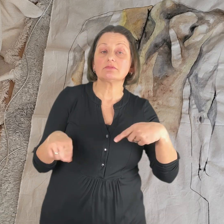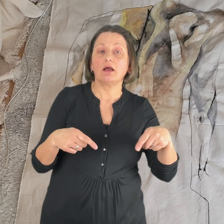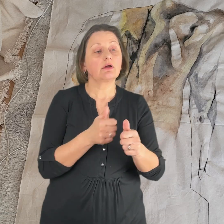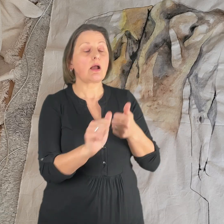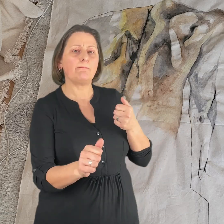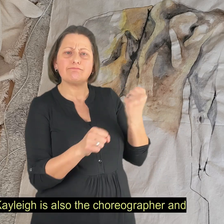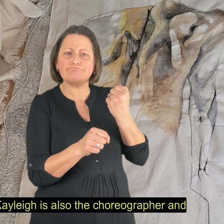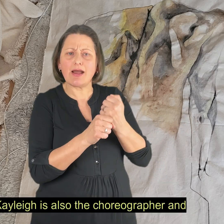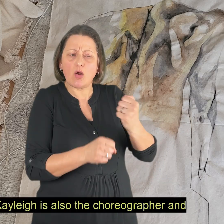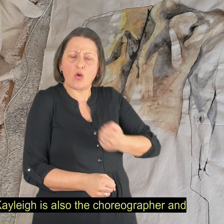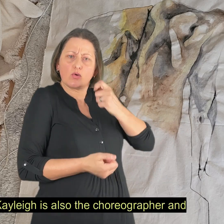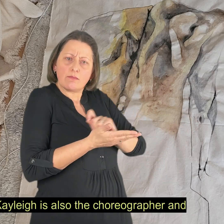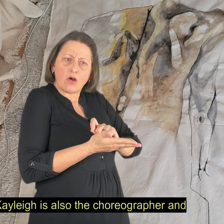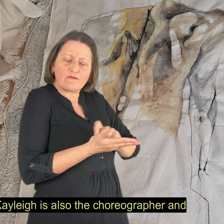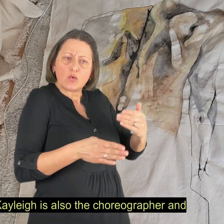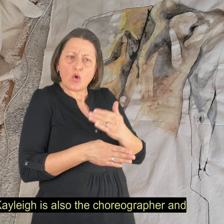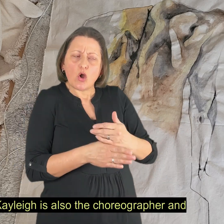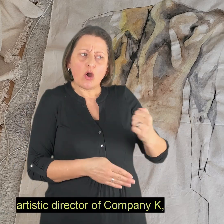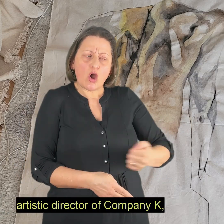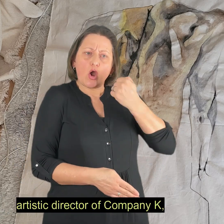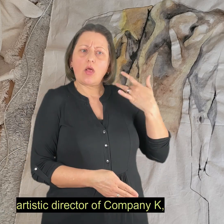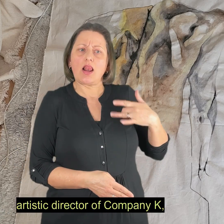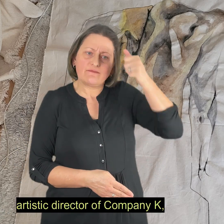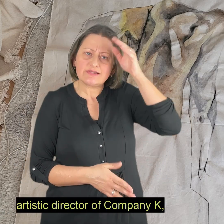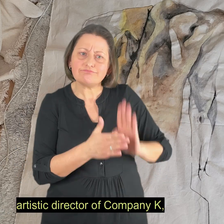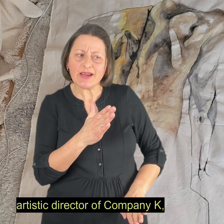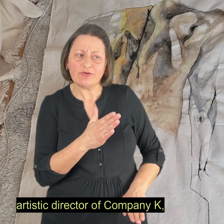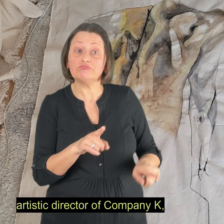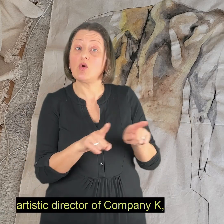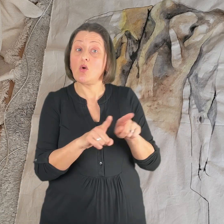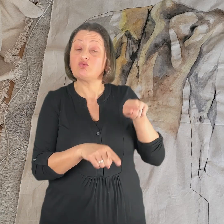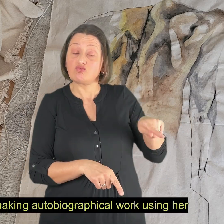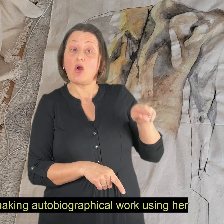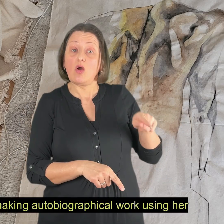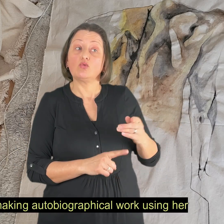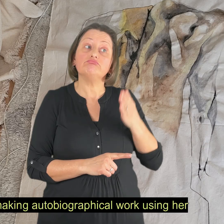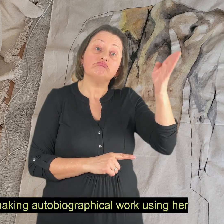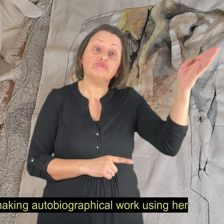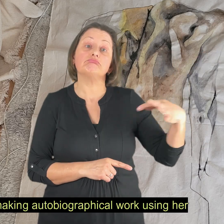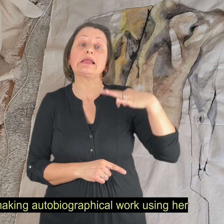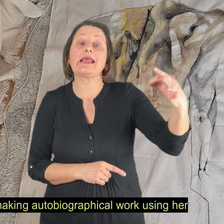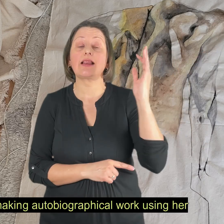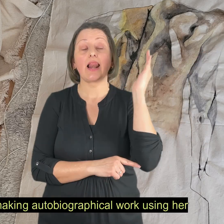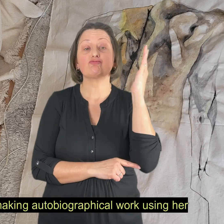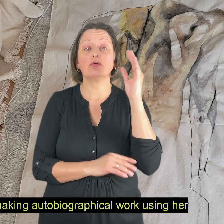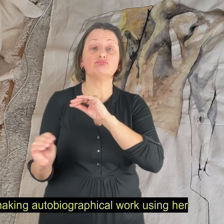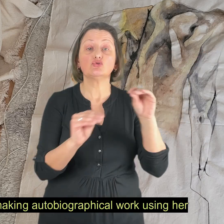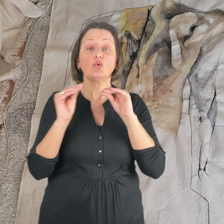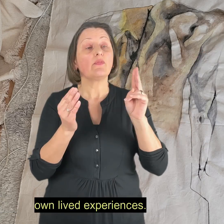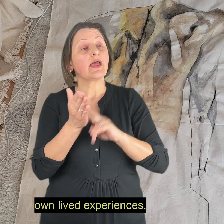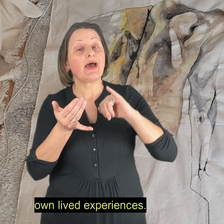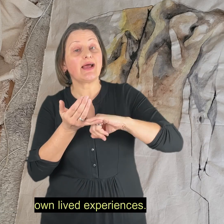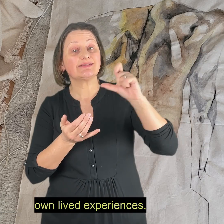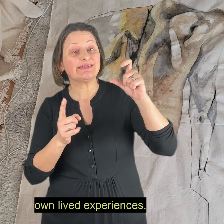Sighall. Kaylee is also the choreographer and artistic director of Company K, making autobiographical work using